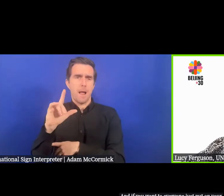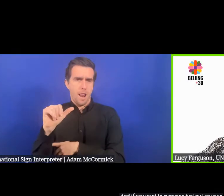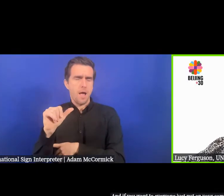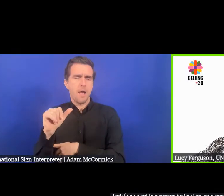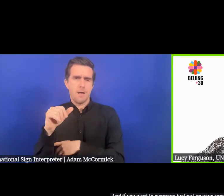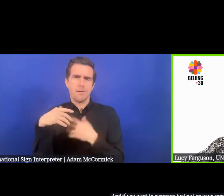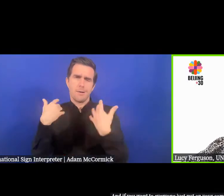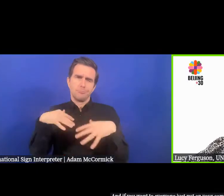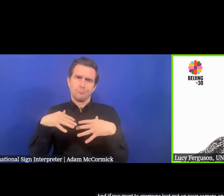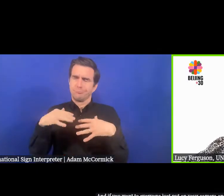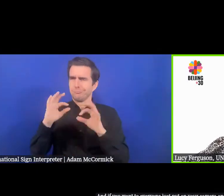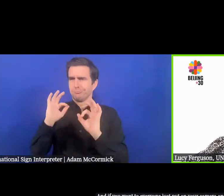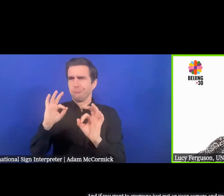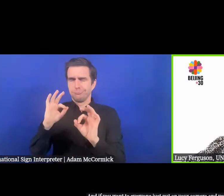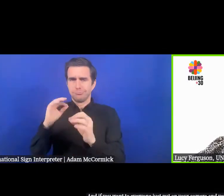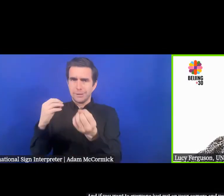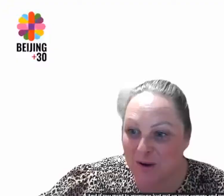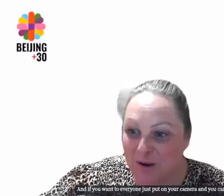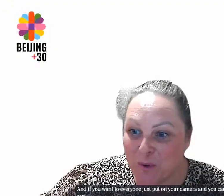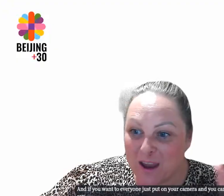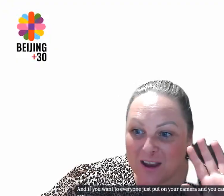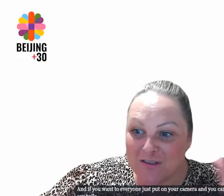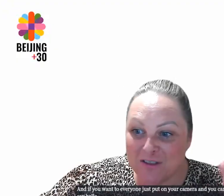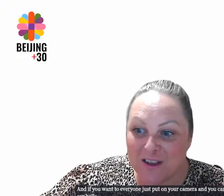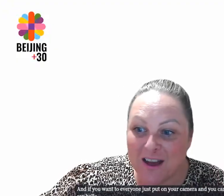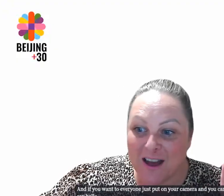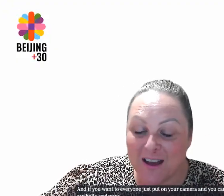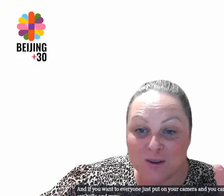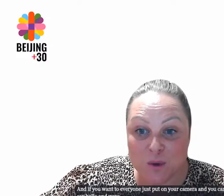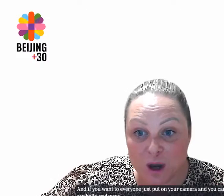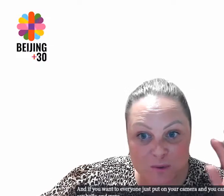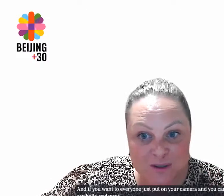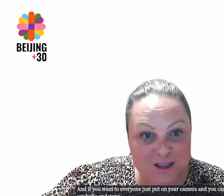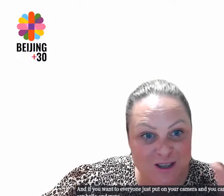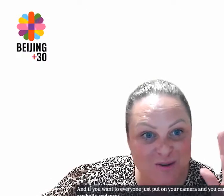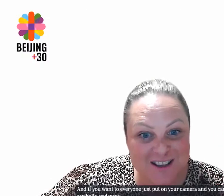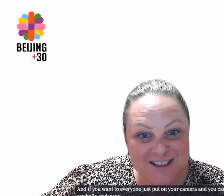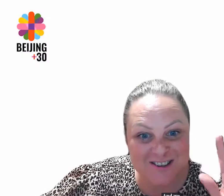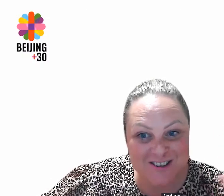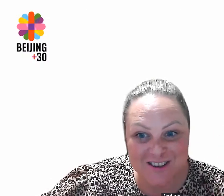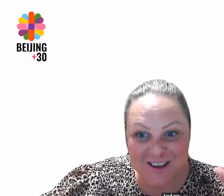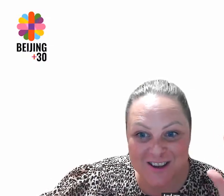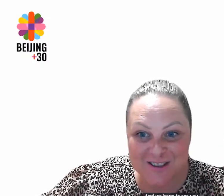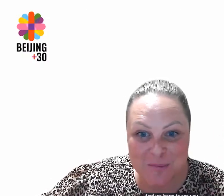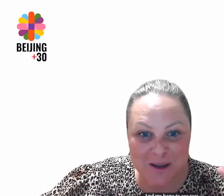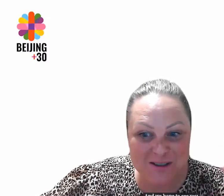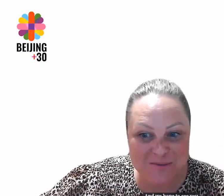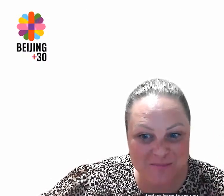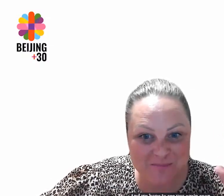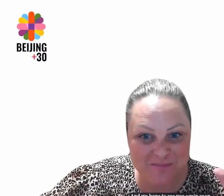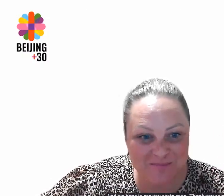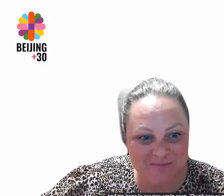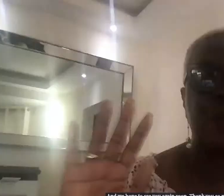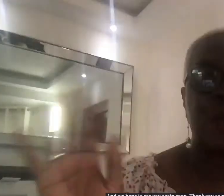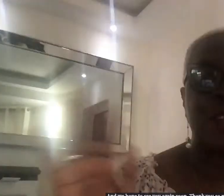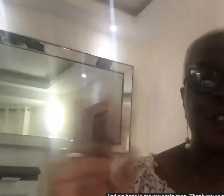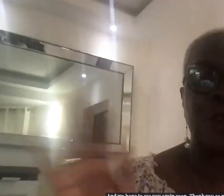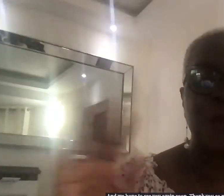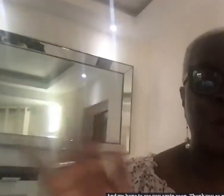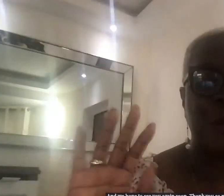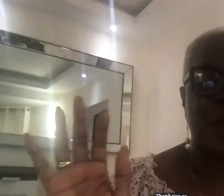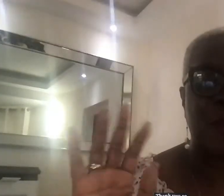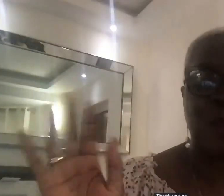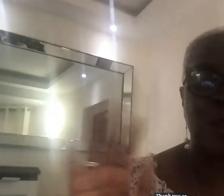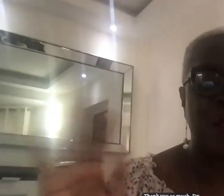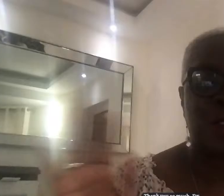can unmute and just say hello and wave. And we hope to see you again soon. Thank you so much. Thank you so much,